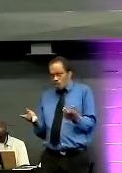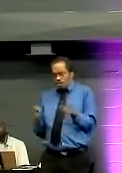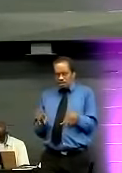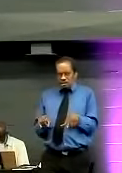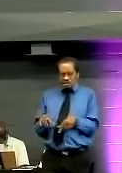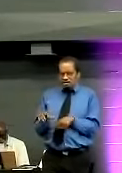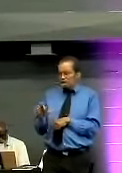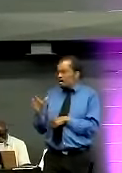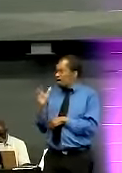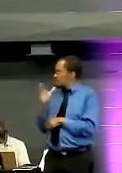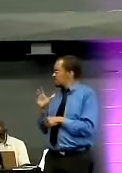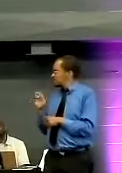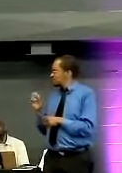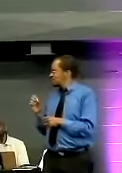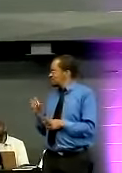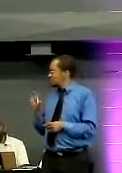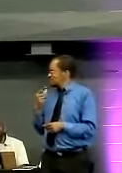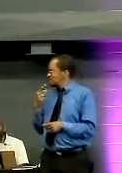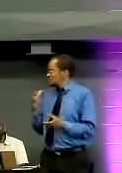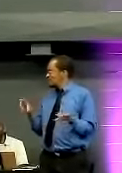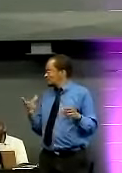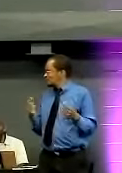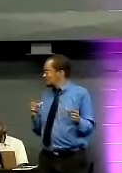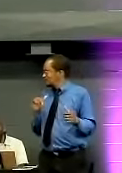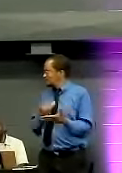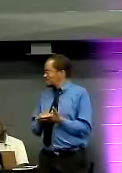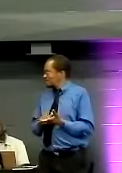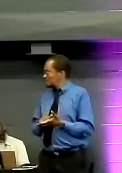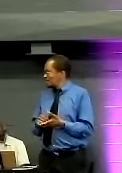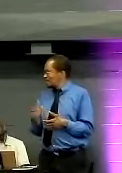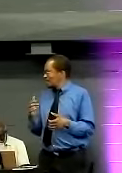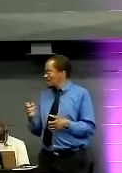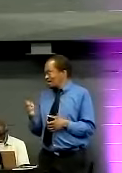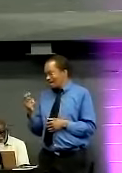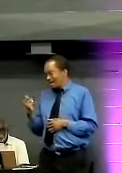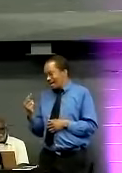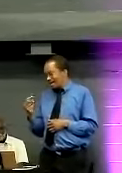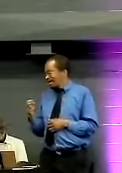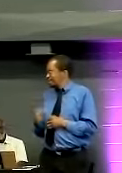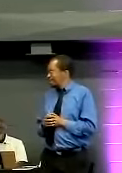Mama, don't shake your head. Don't do that. You know I done calculated it, though.